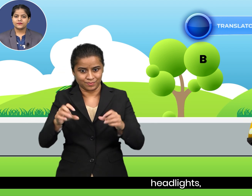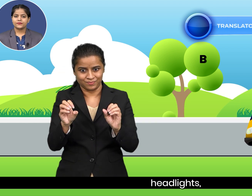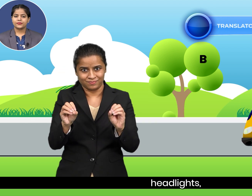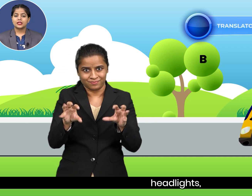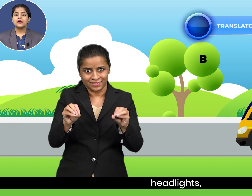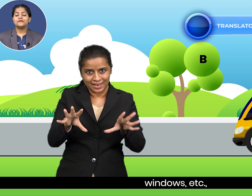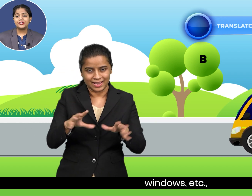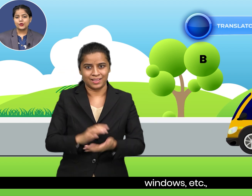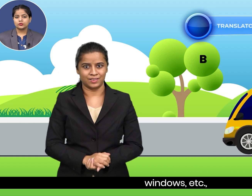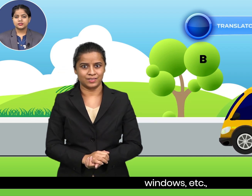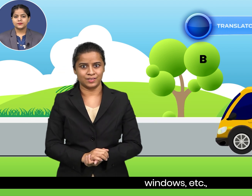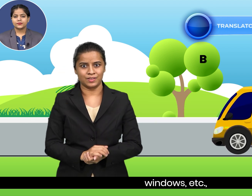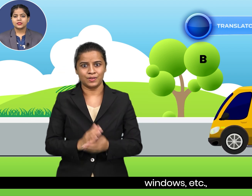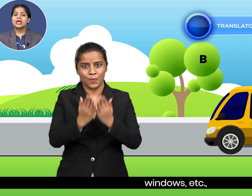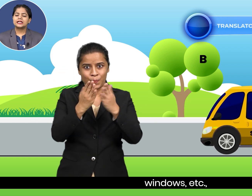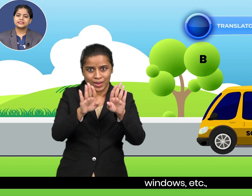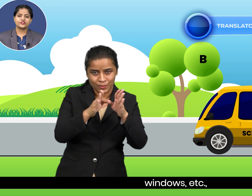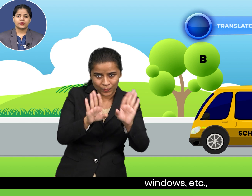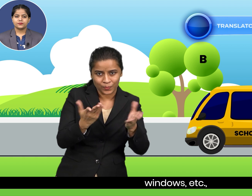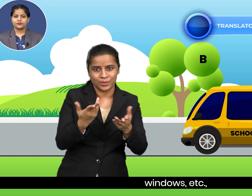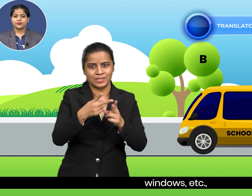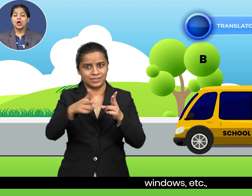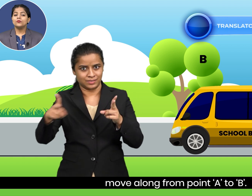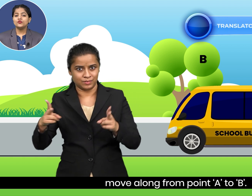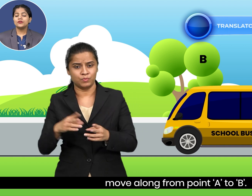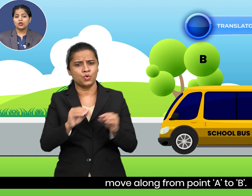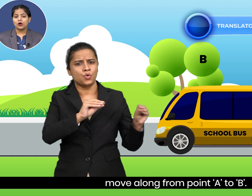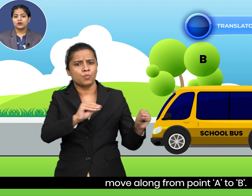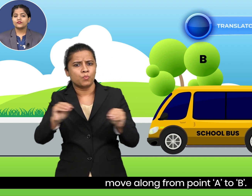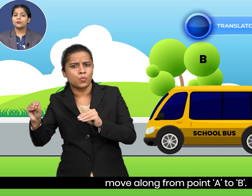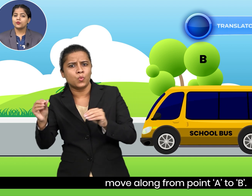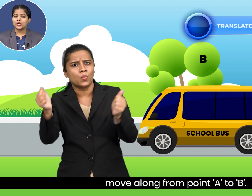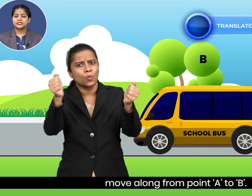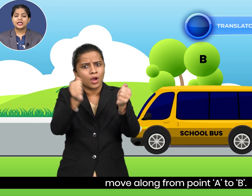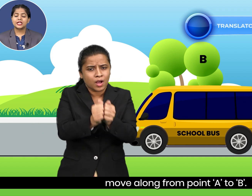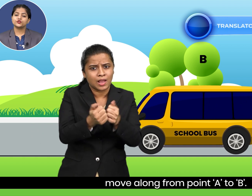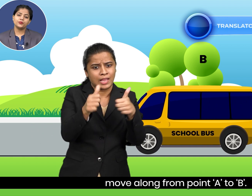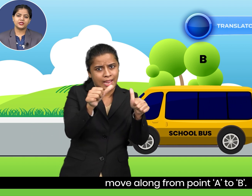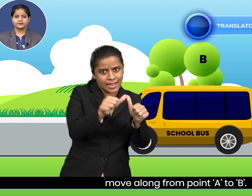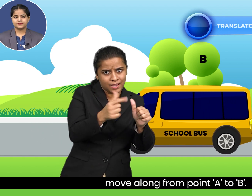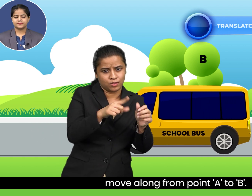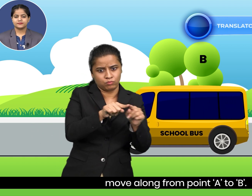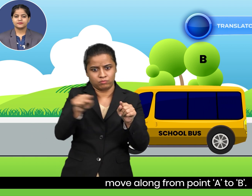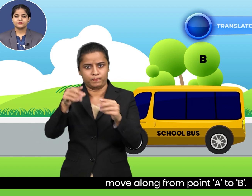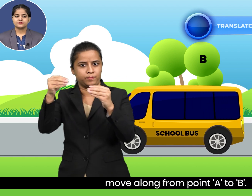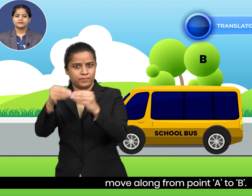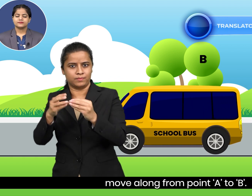headlights, windows, etc. move along from point A to B.